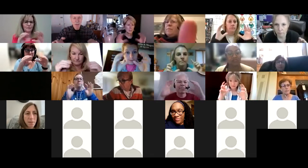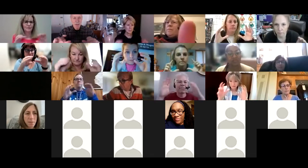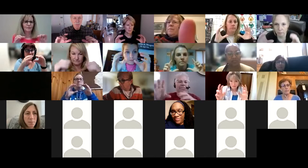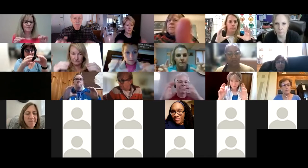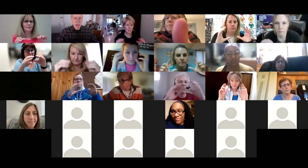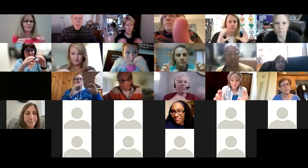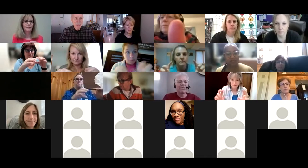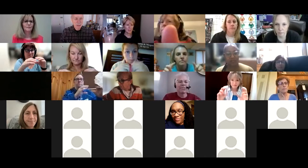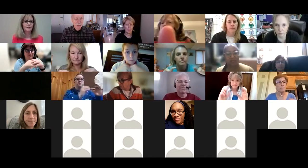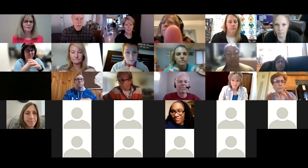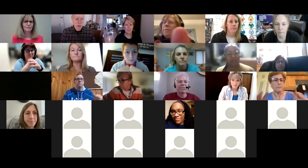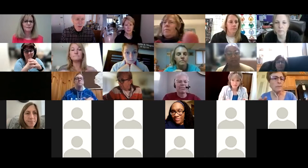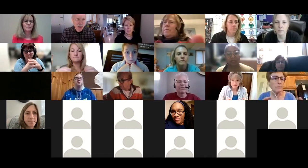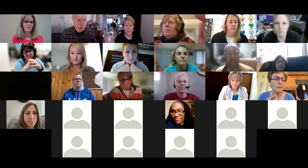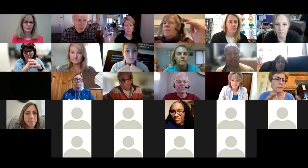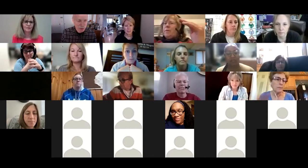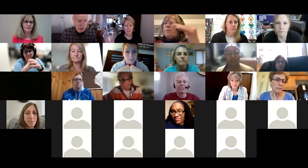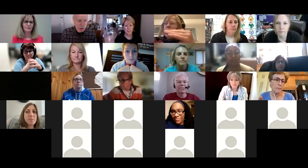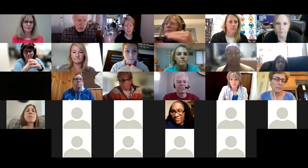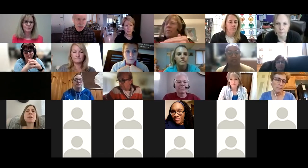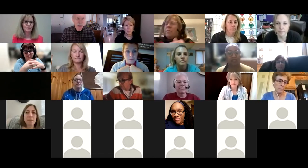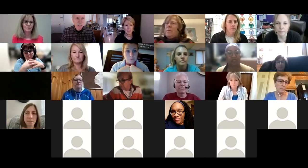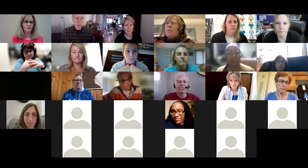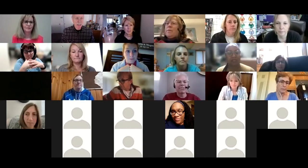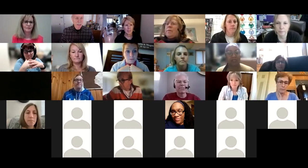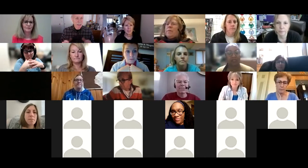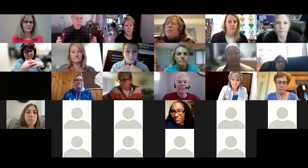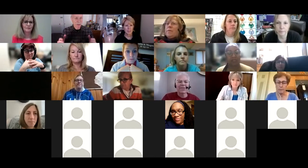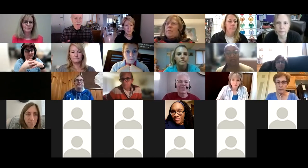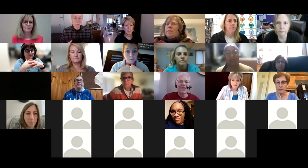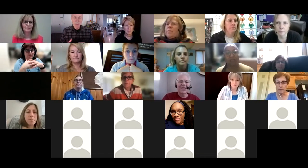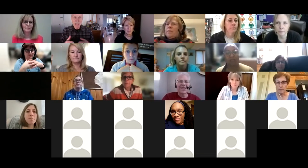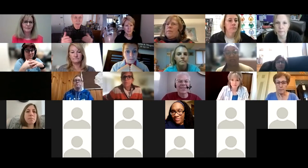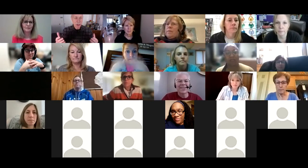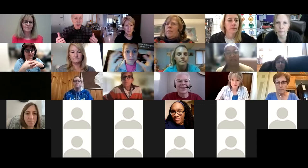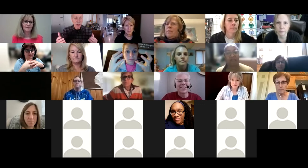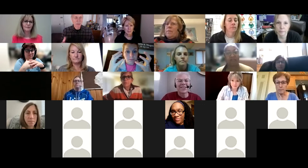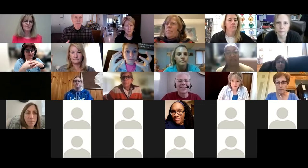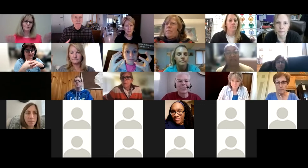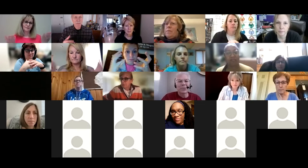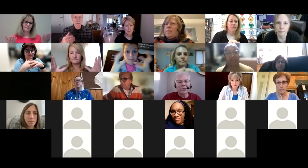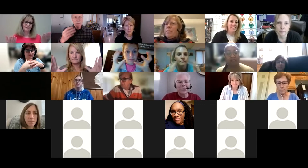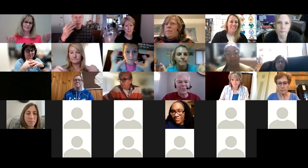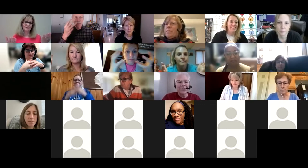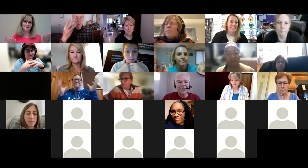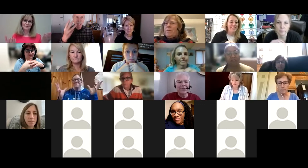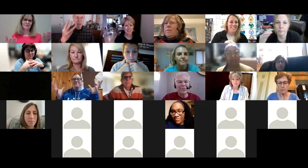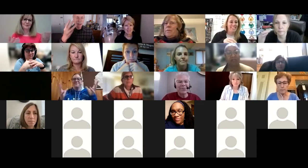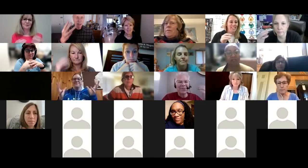body paragraphs. Christina, explain the difficulty and the joy of creating a